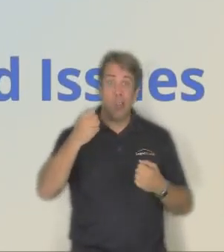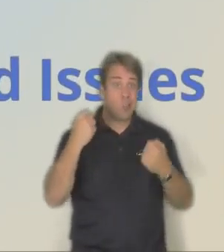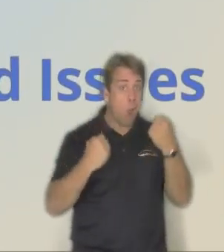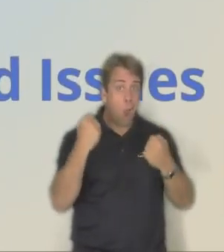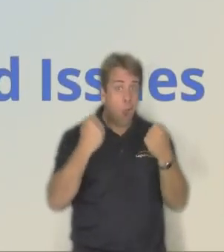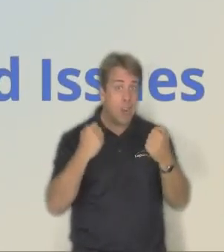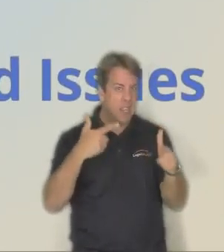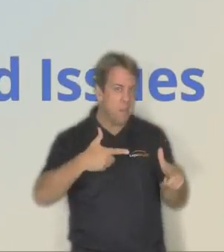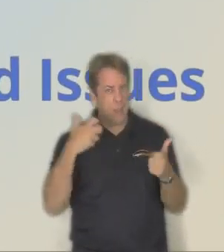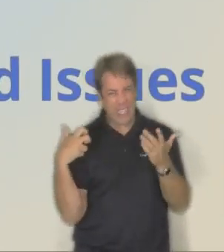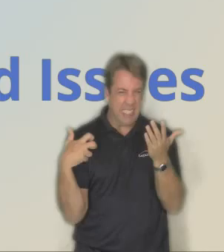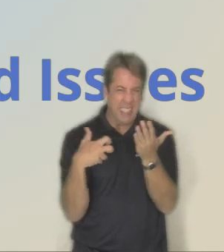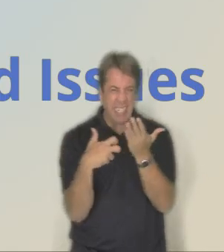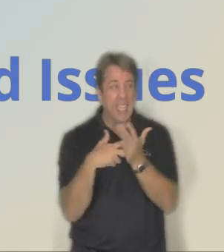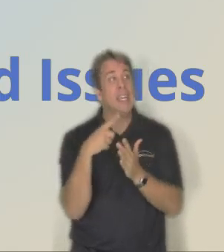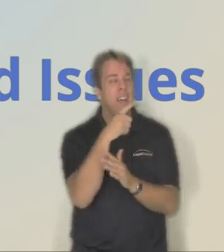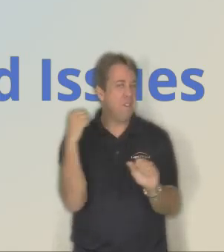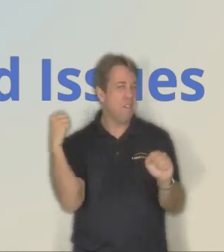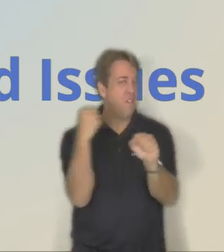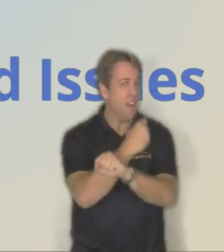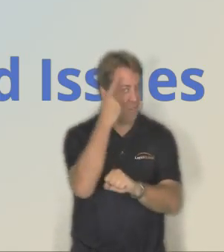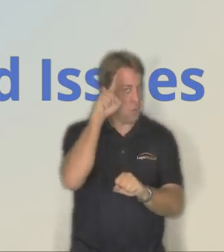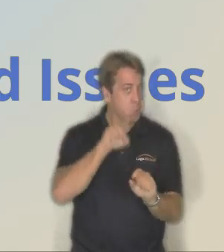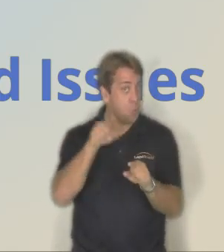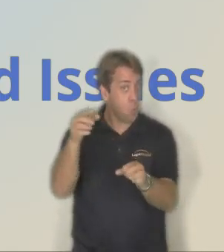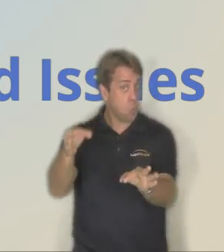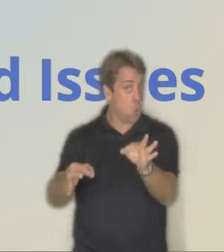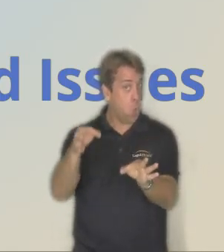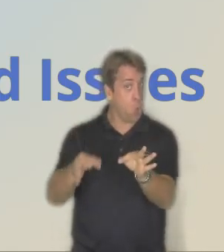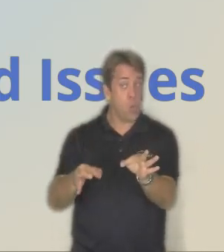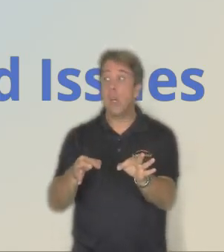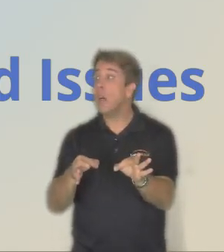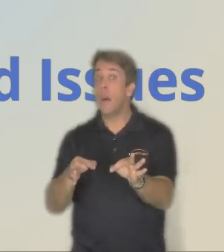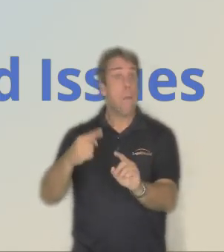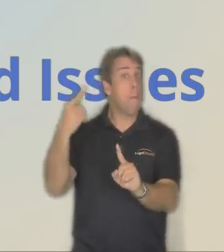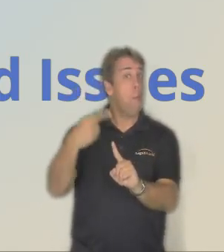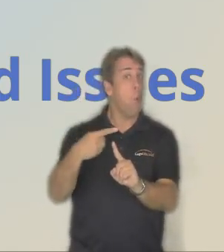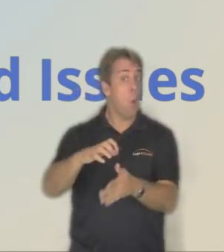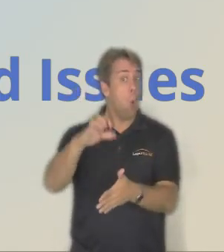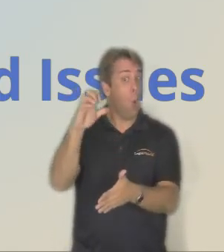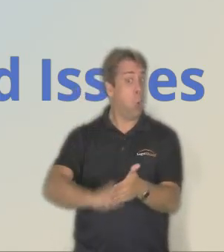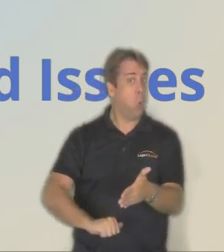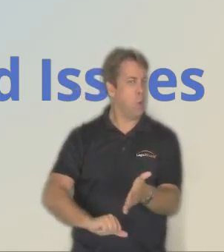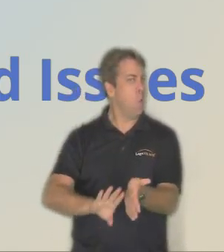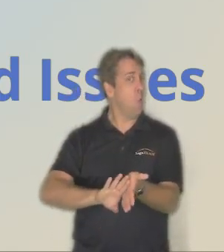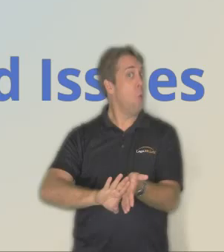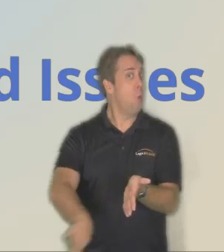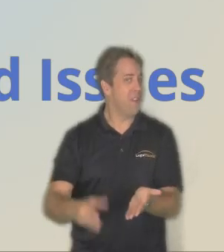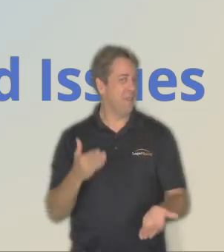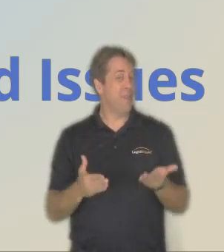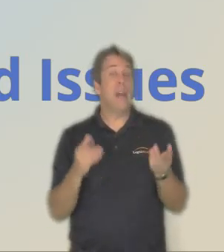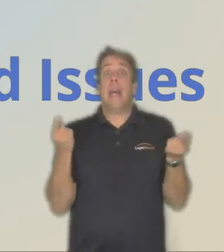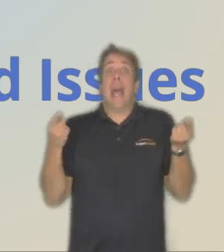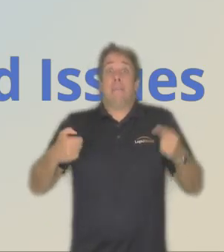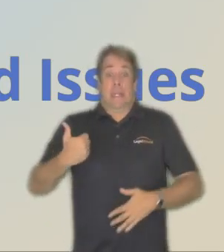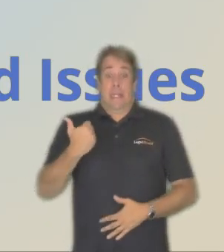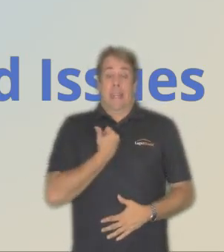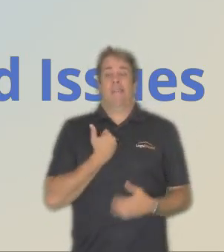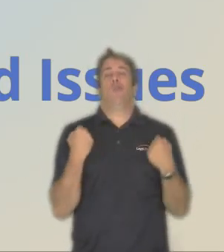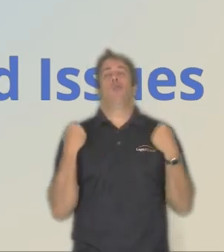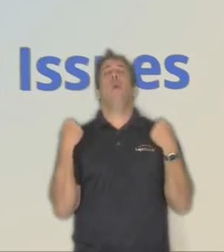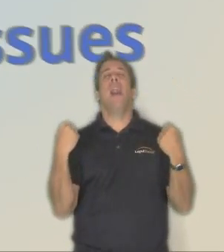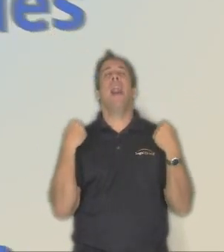Legal Shield will work to keep the points off your license for as many traffic tickets as you may receive, and you're covered across the country.